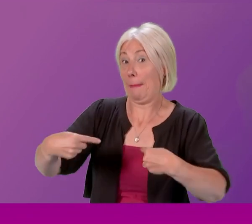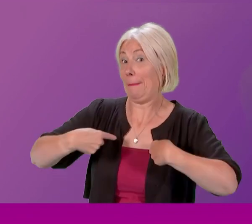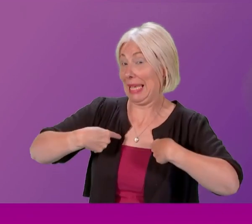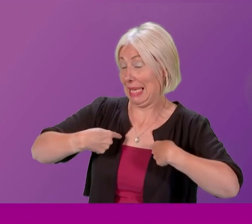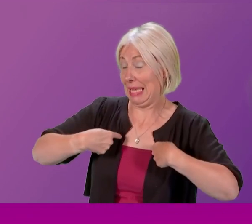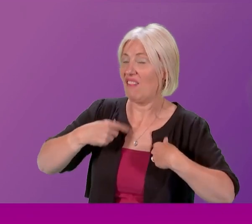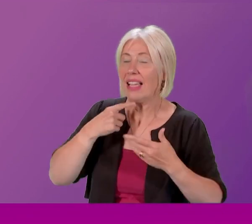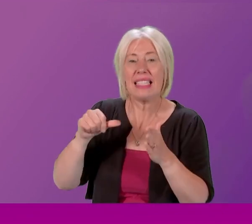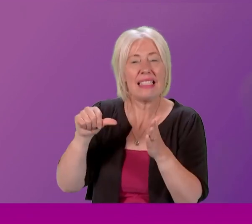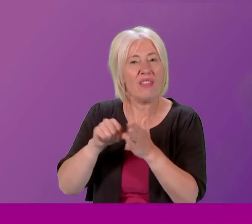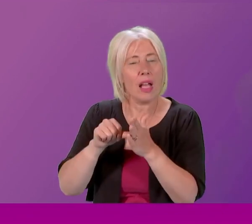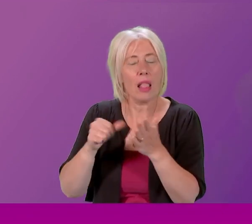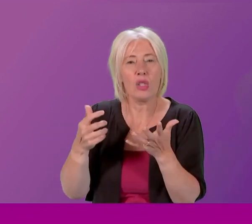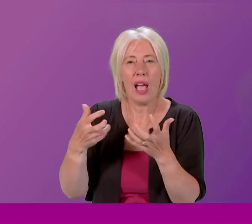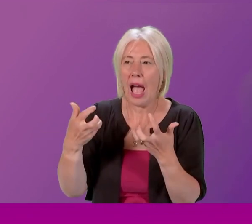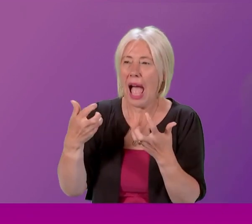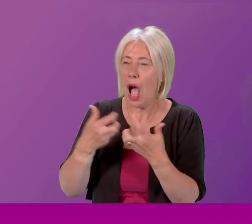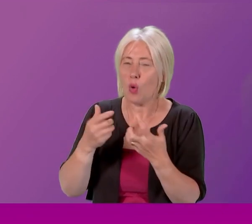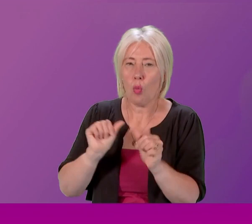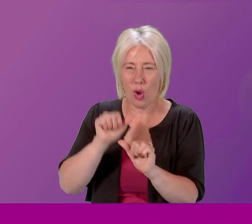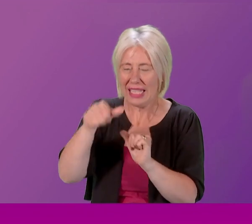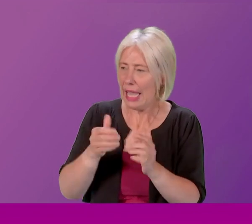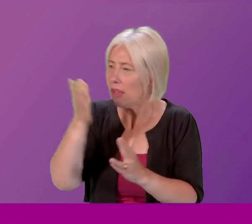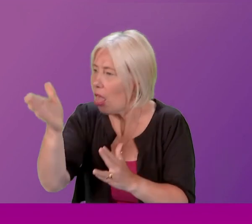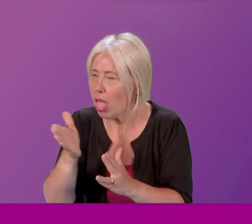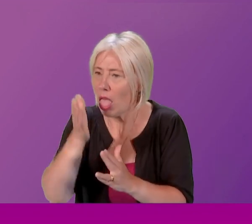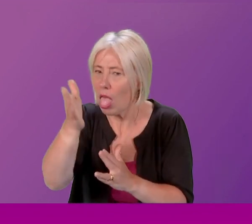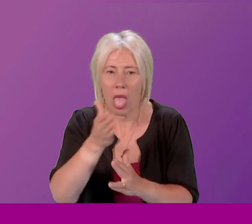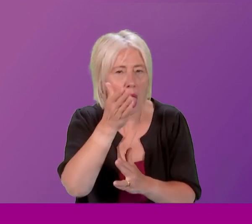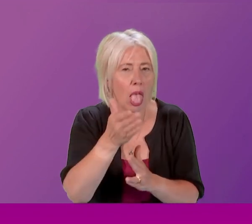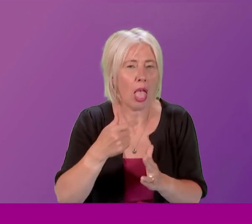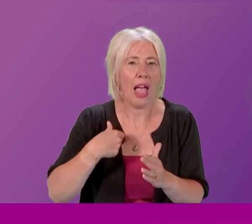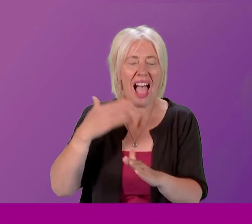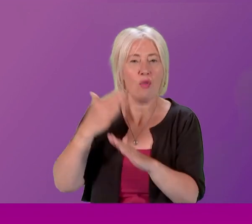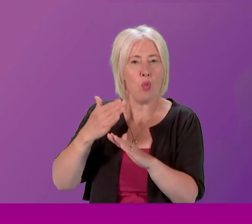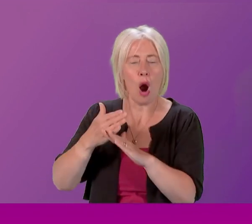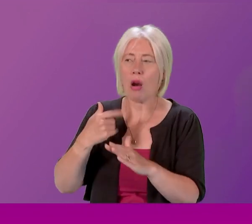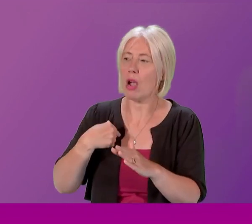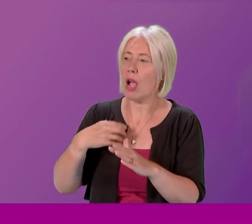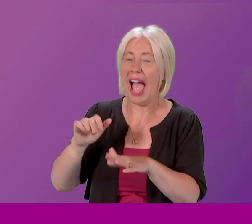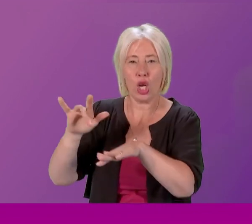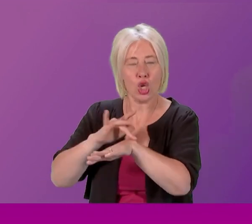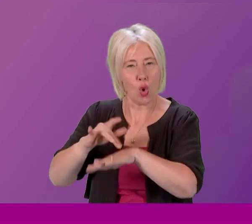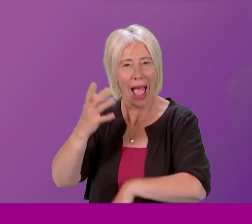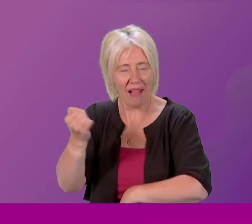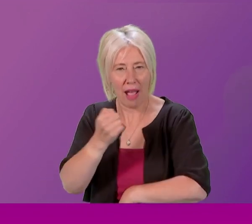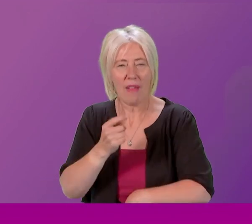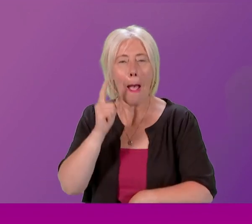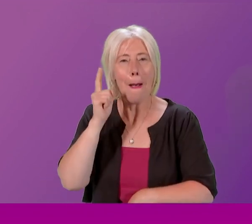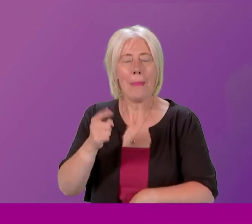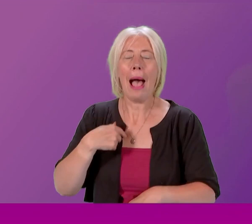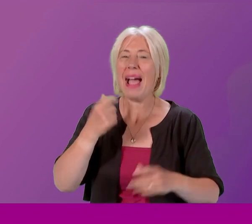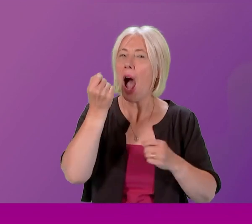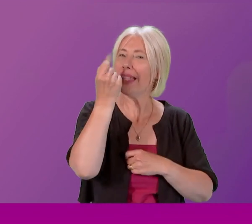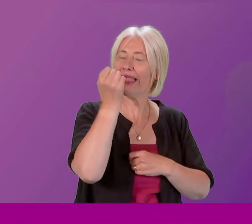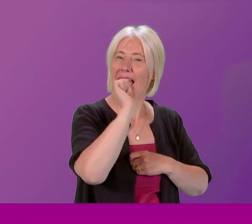very difficult to understand where I should go next. I have all my work, I can do all my shows. However, my understanding of the music